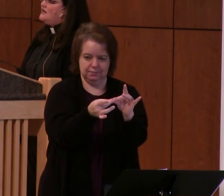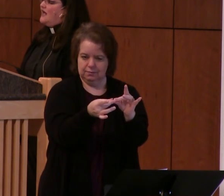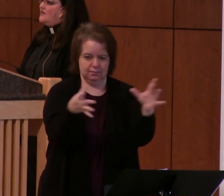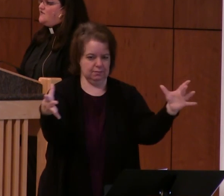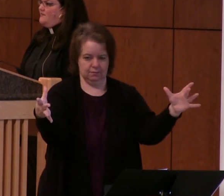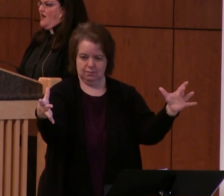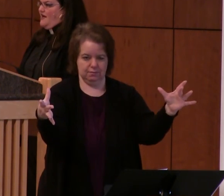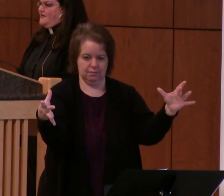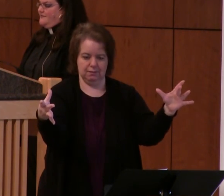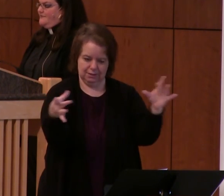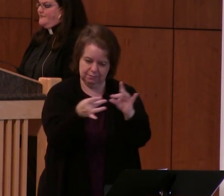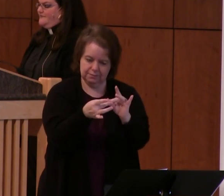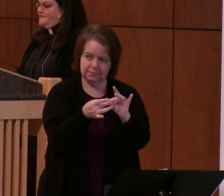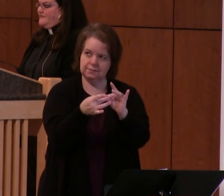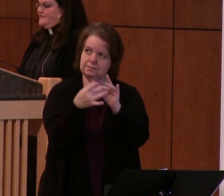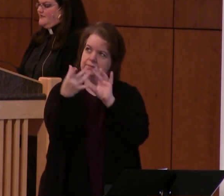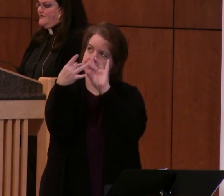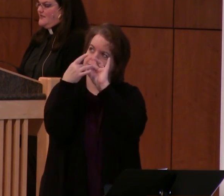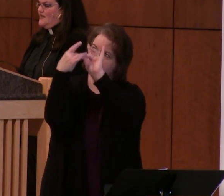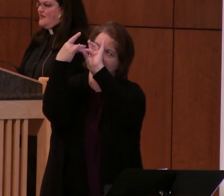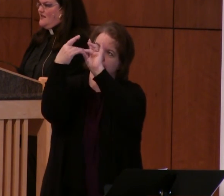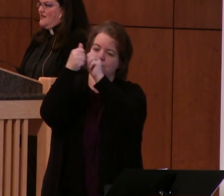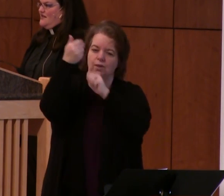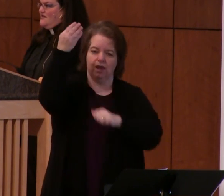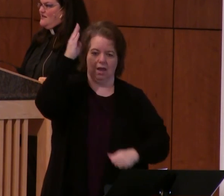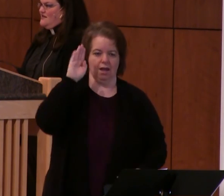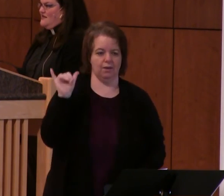another and from God.